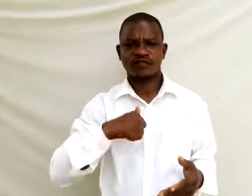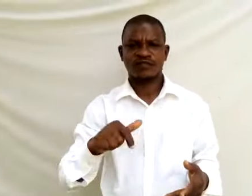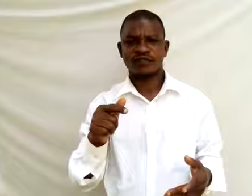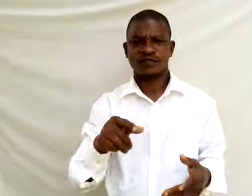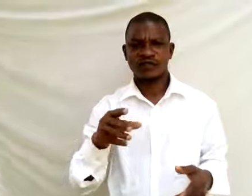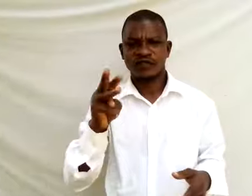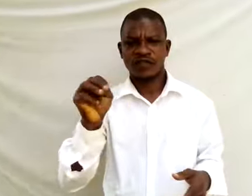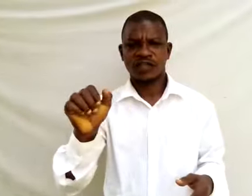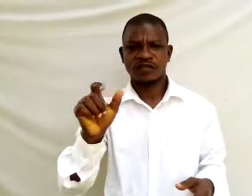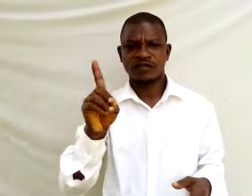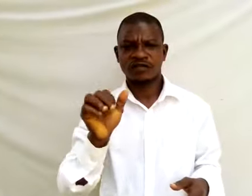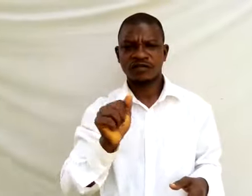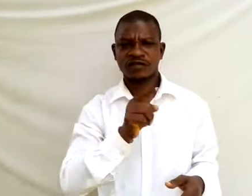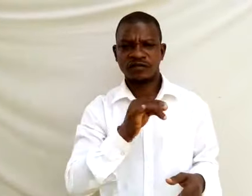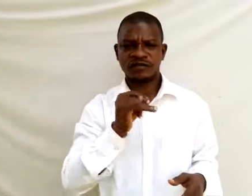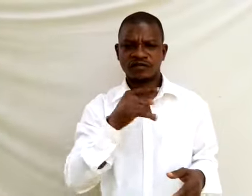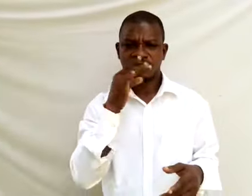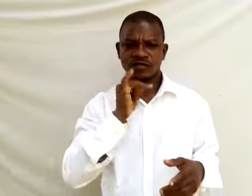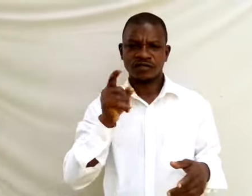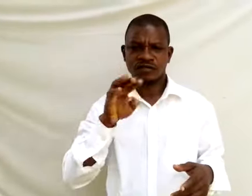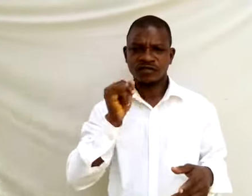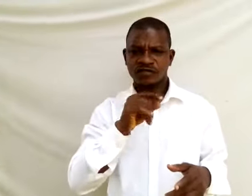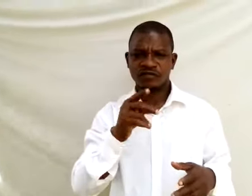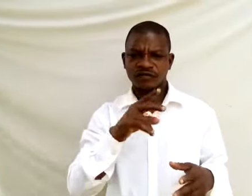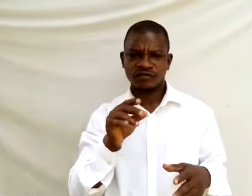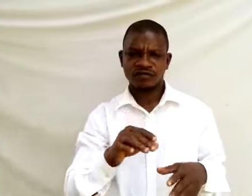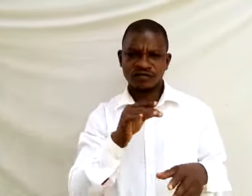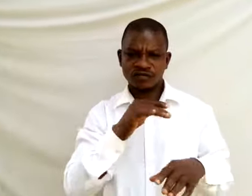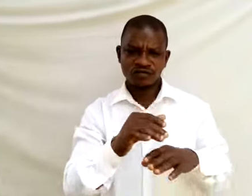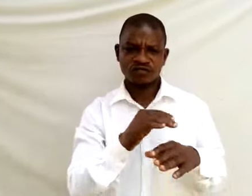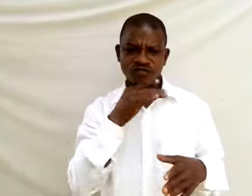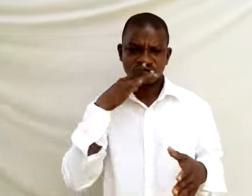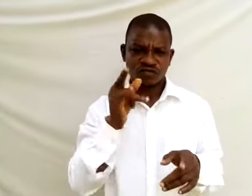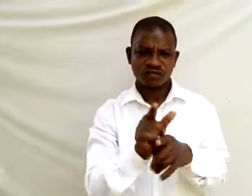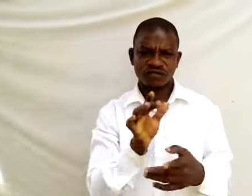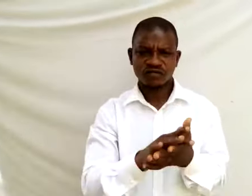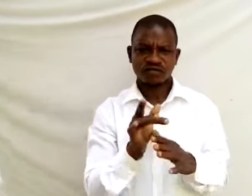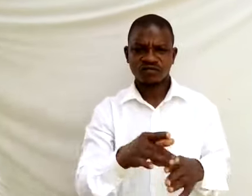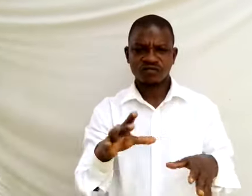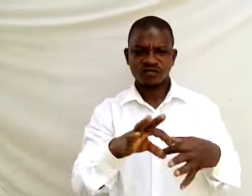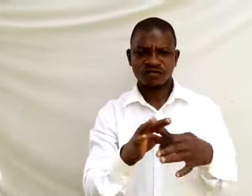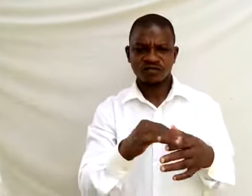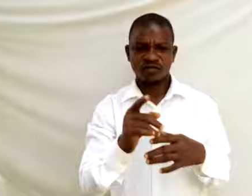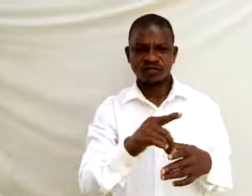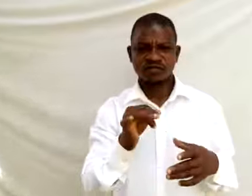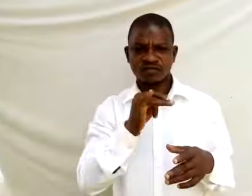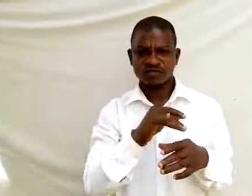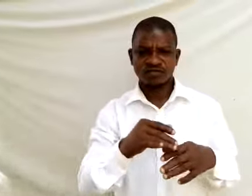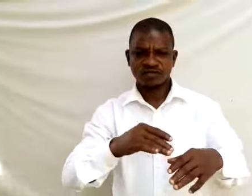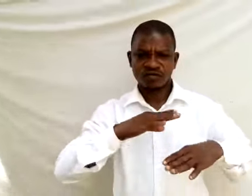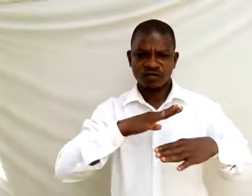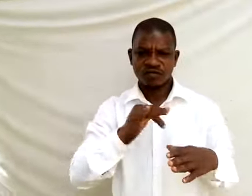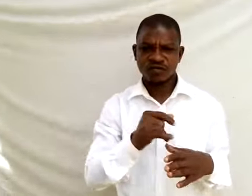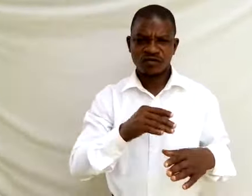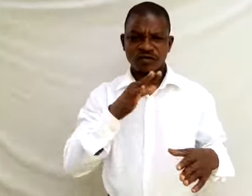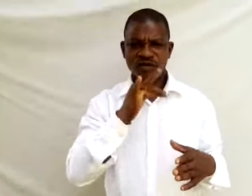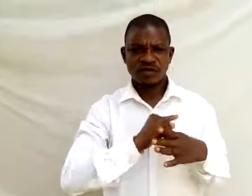modal auxiliary verb suitable, and then you join such a suitable modal auxiliary verb